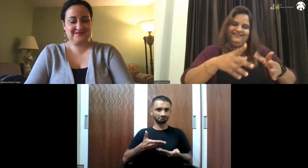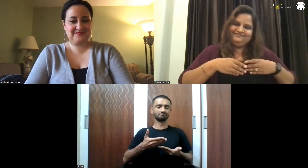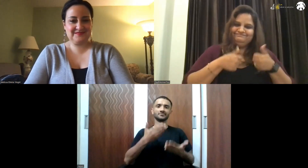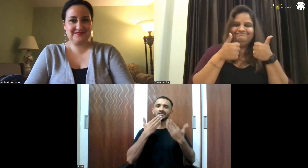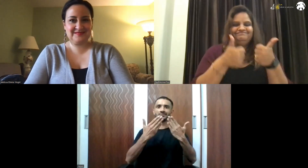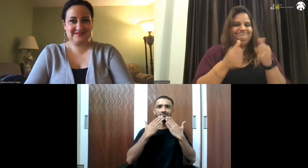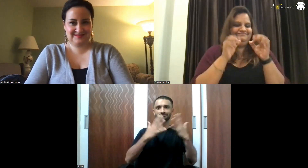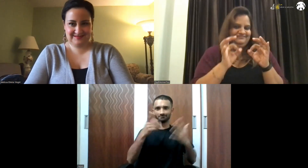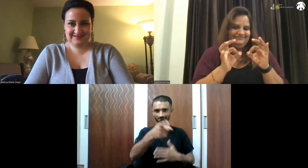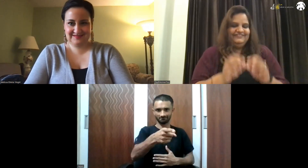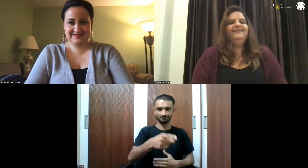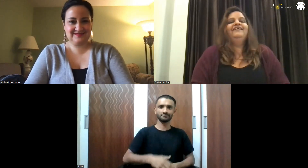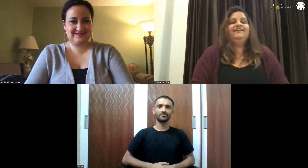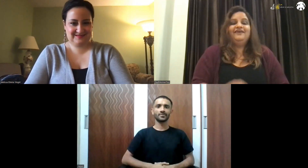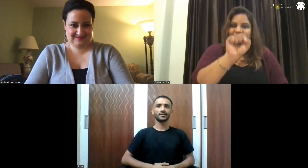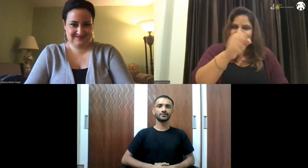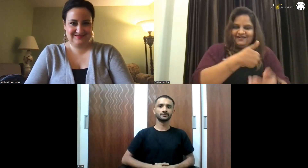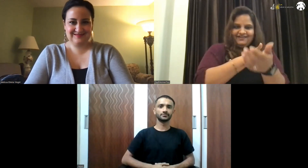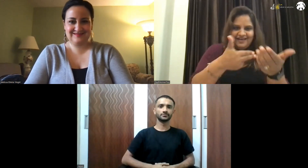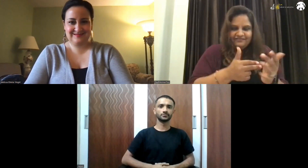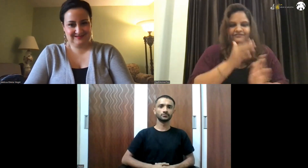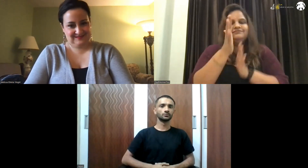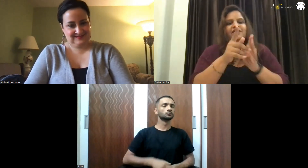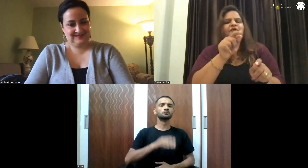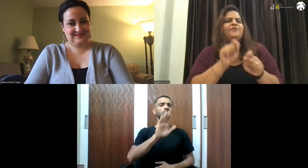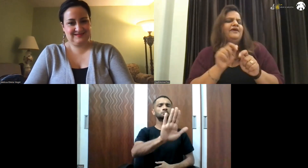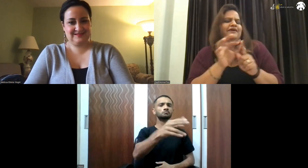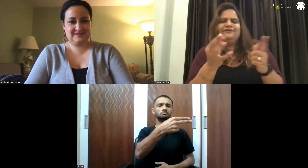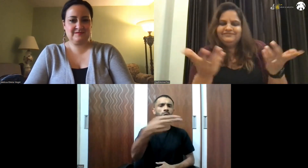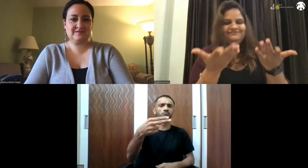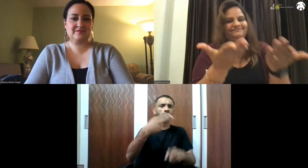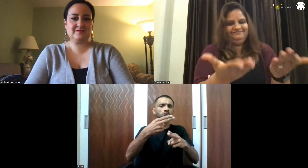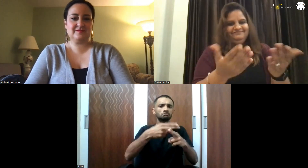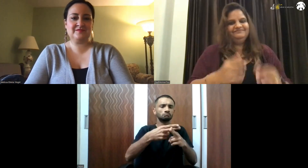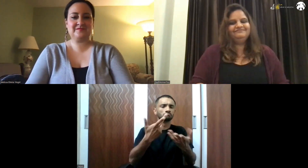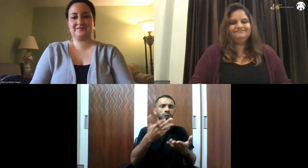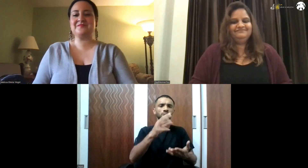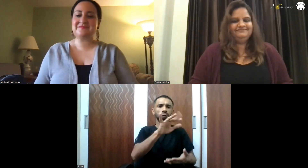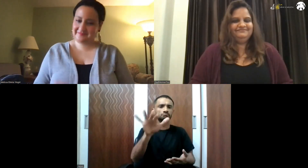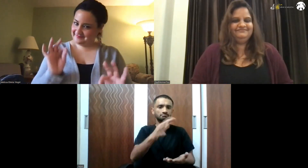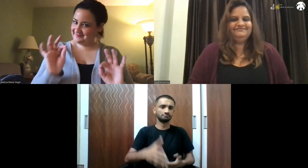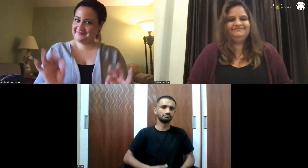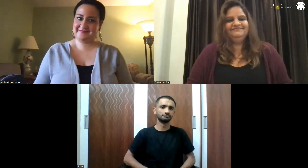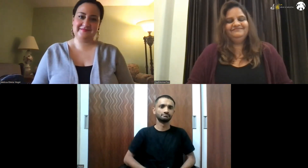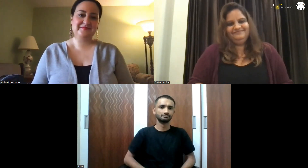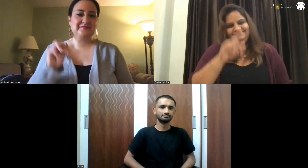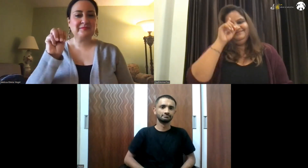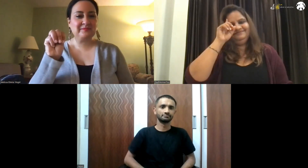And thank you so much, Melissa, for accepting our invitation. So why not you give us a short